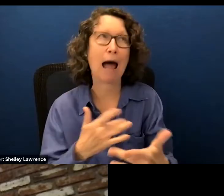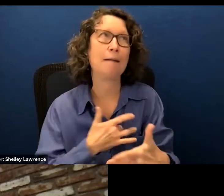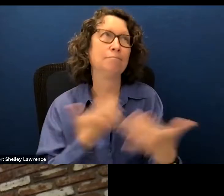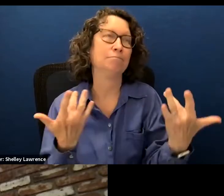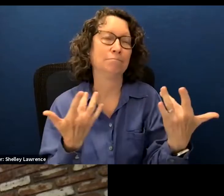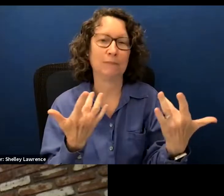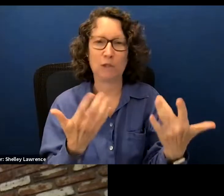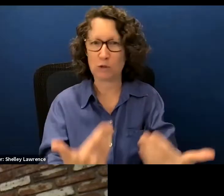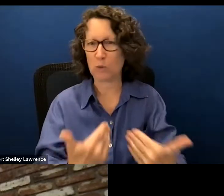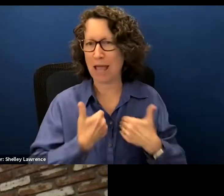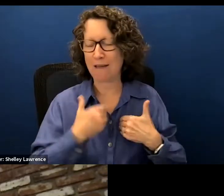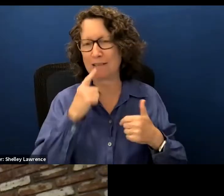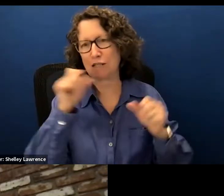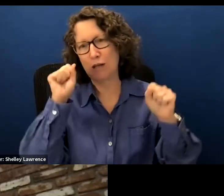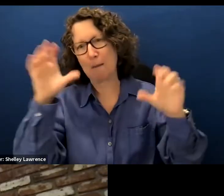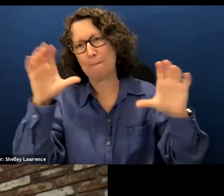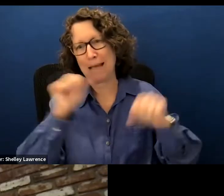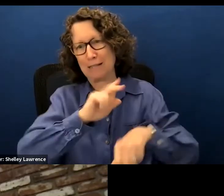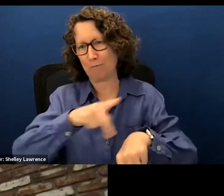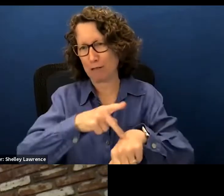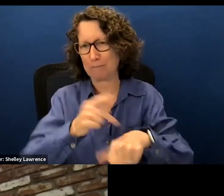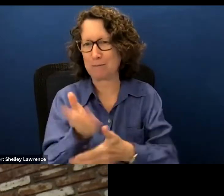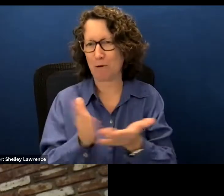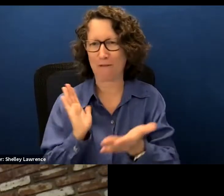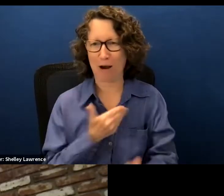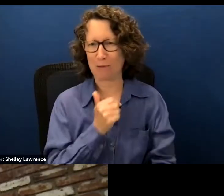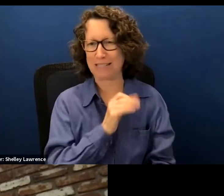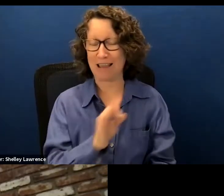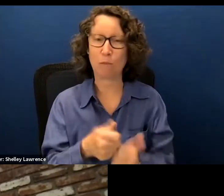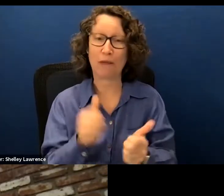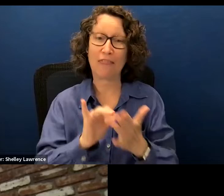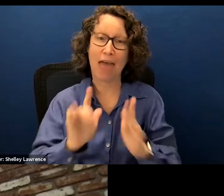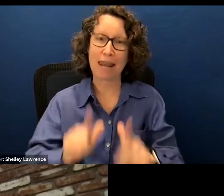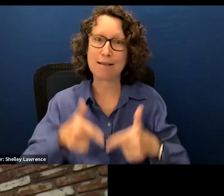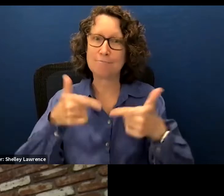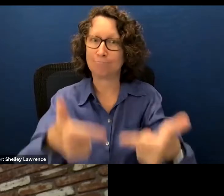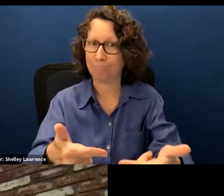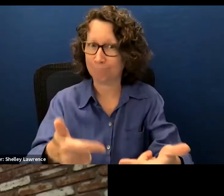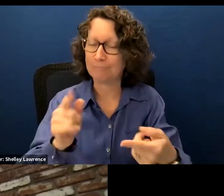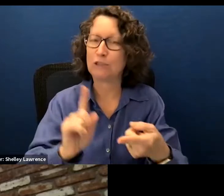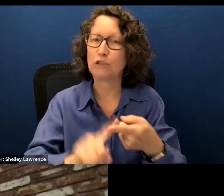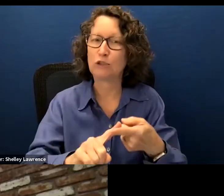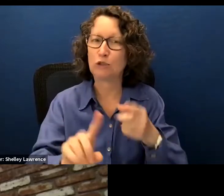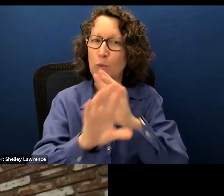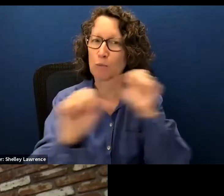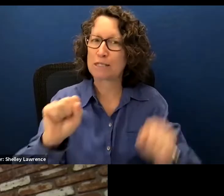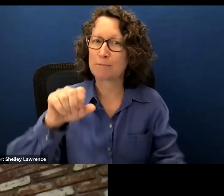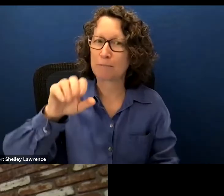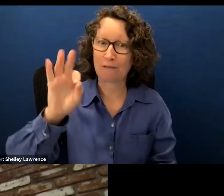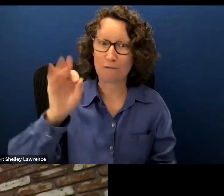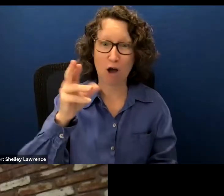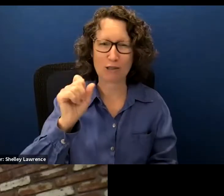have such an amazing principal as part of our staff. So with that, I'm turning it over to Principal